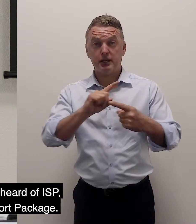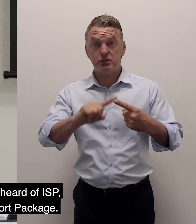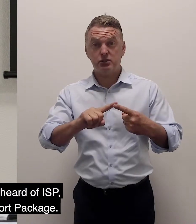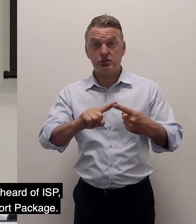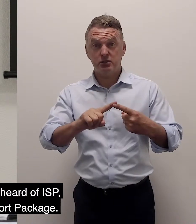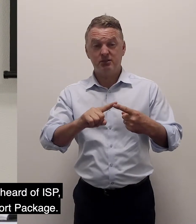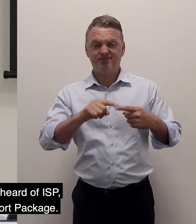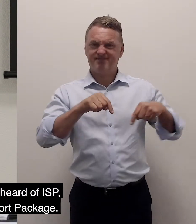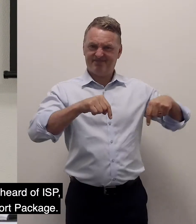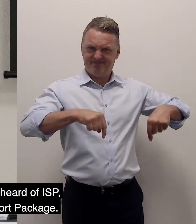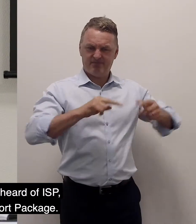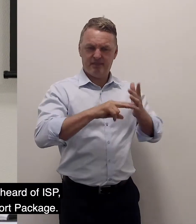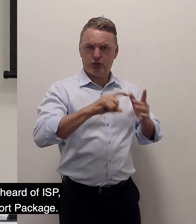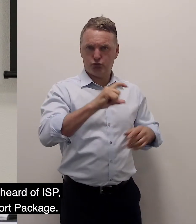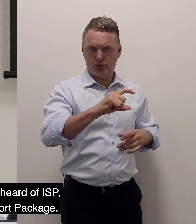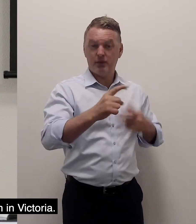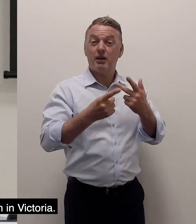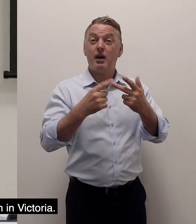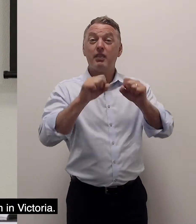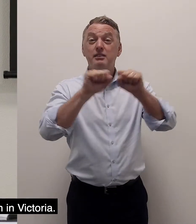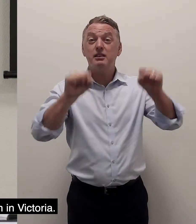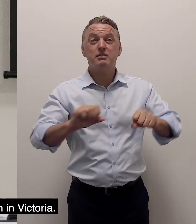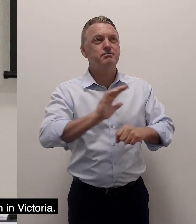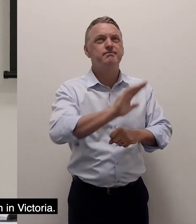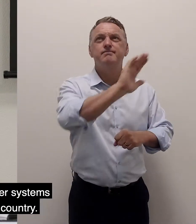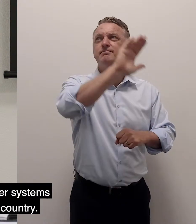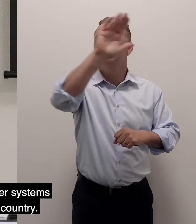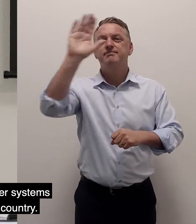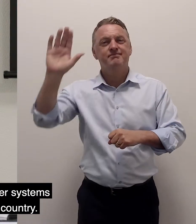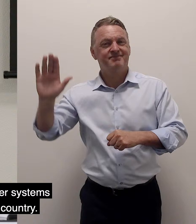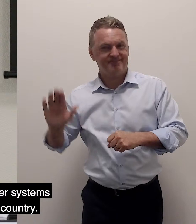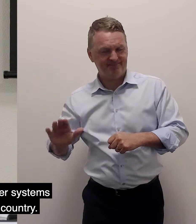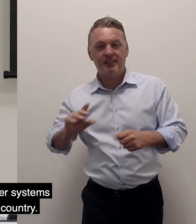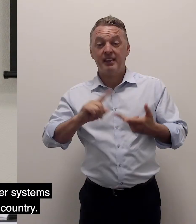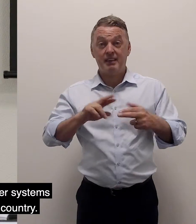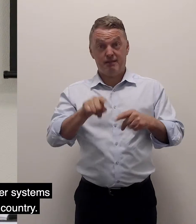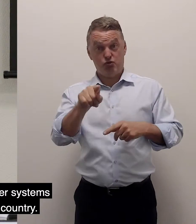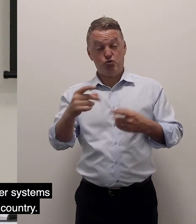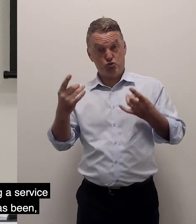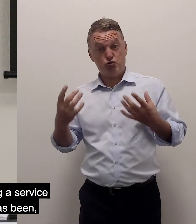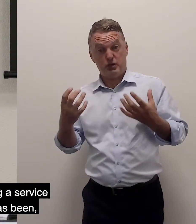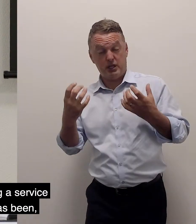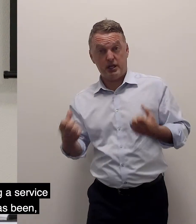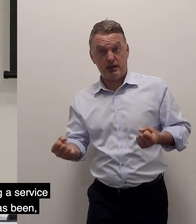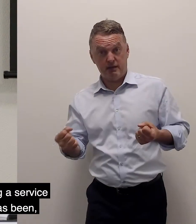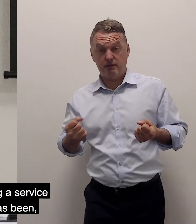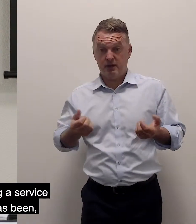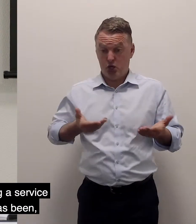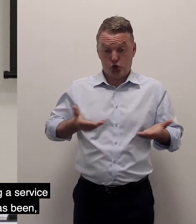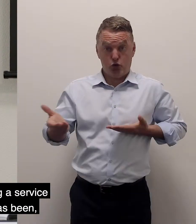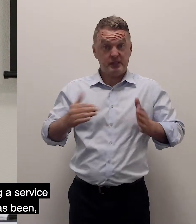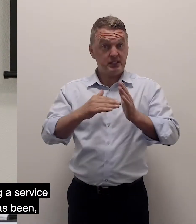ISP, Individual Support Package. That's a system in Victoria. There's other systems around the country. If you're